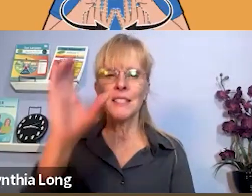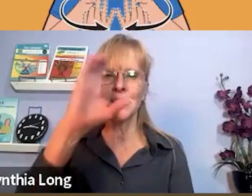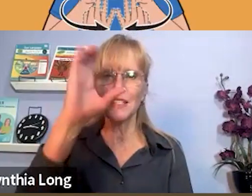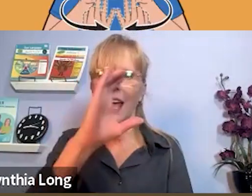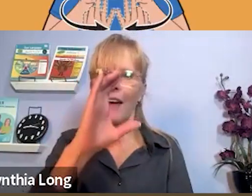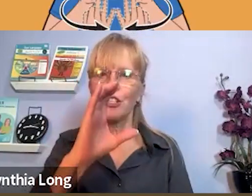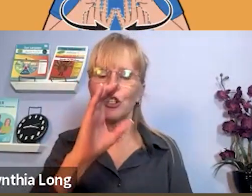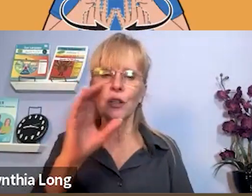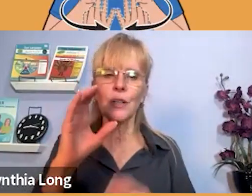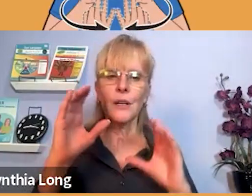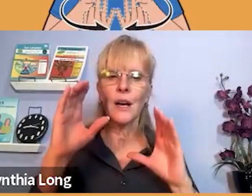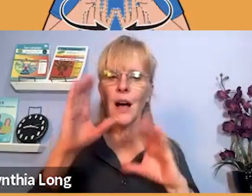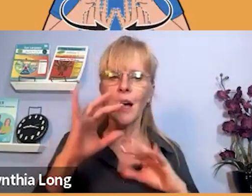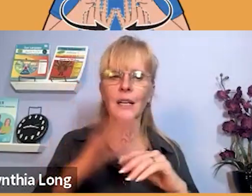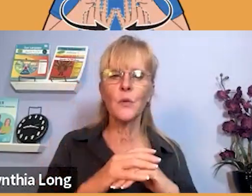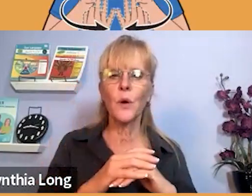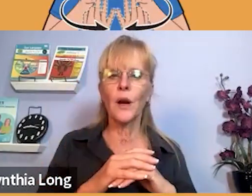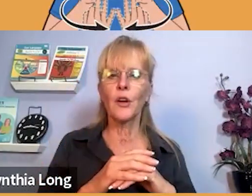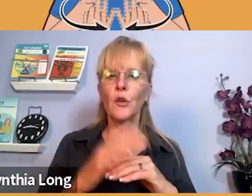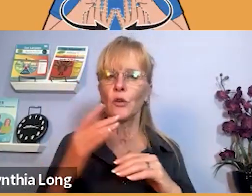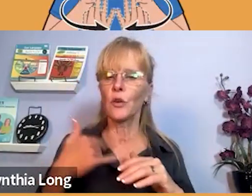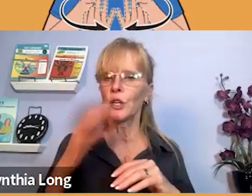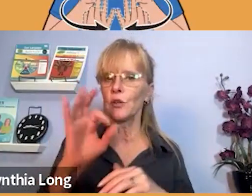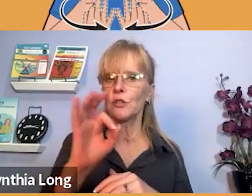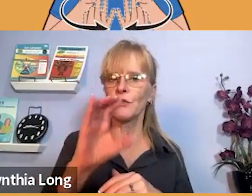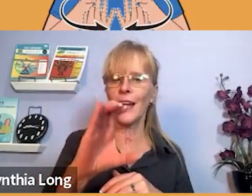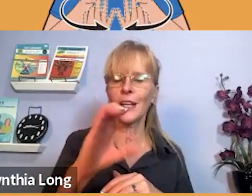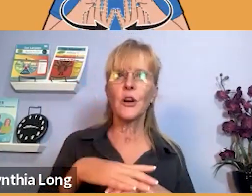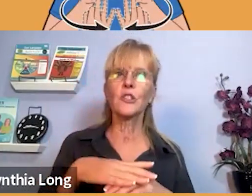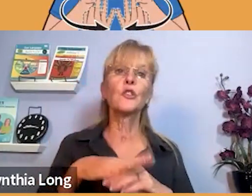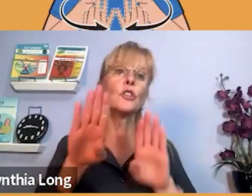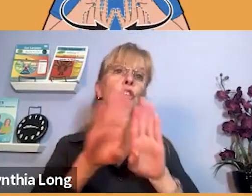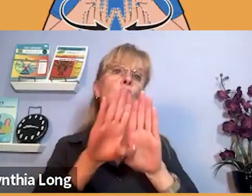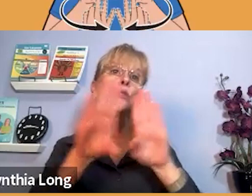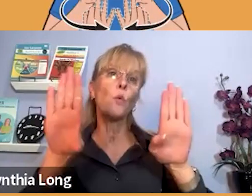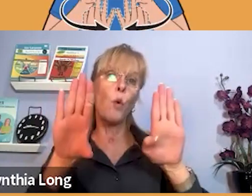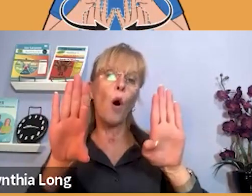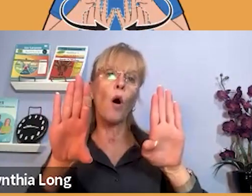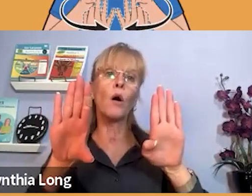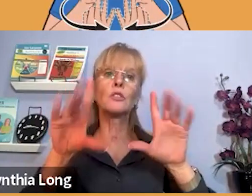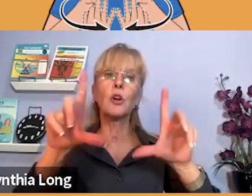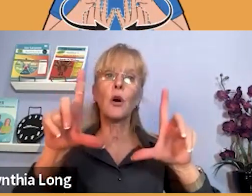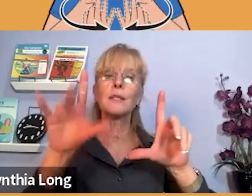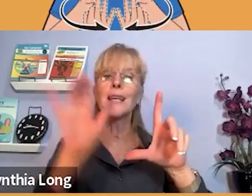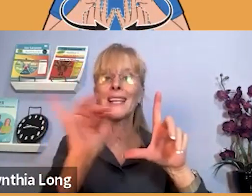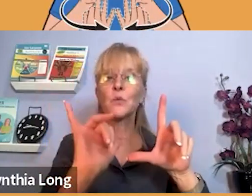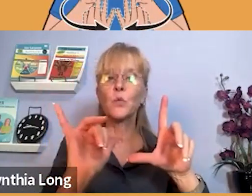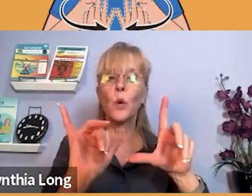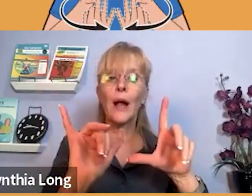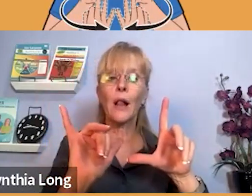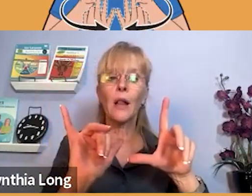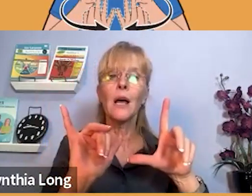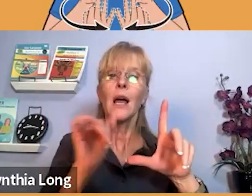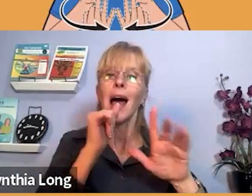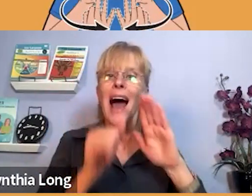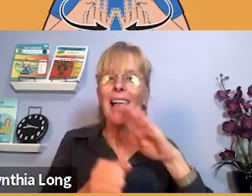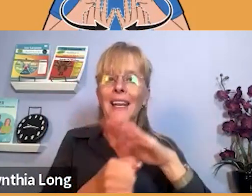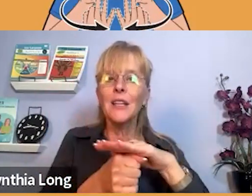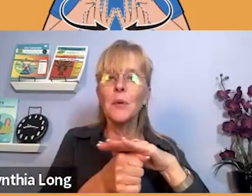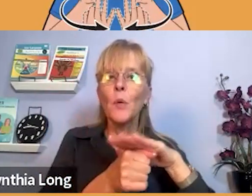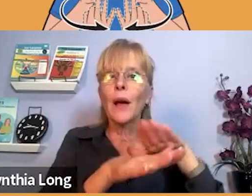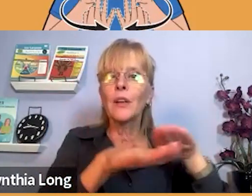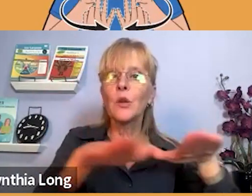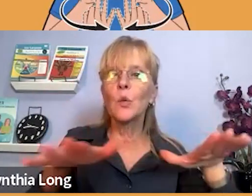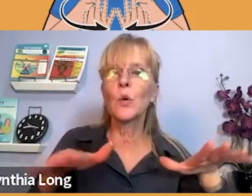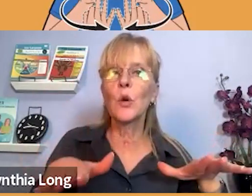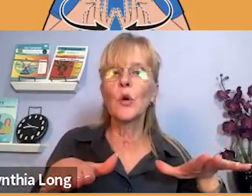Okay, this is a scavenger hunt where you're going to use your flashcards. You could use the wall charts as well, hiding